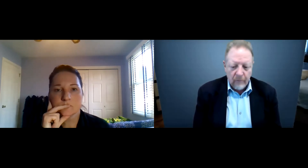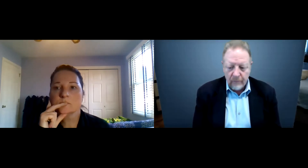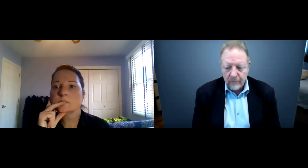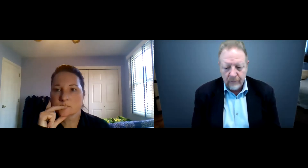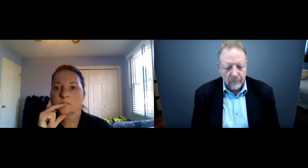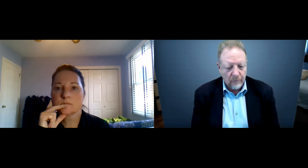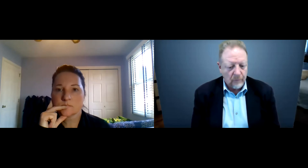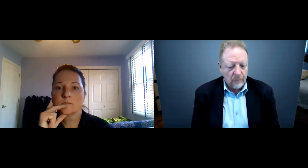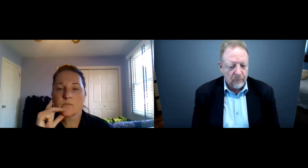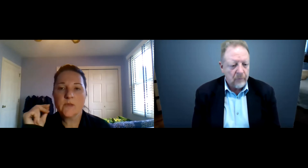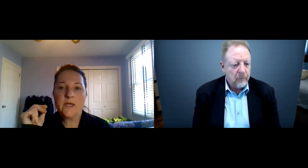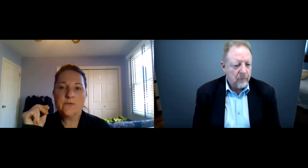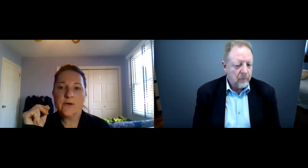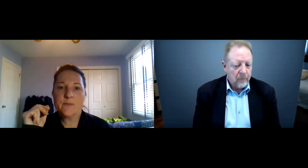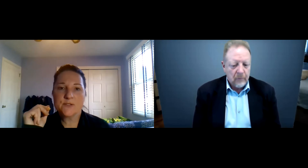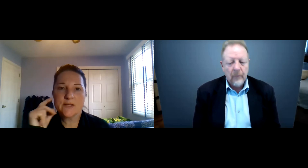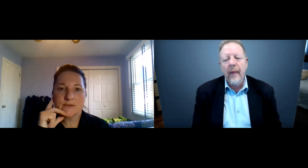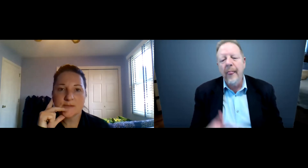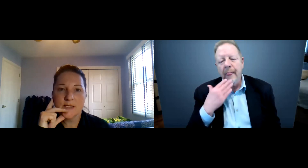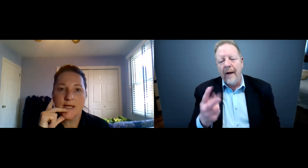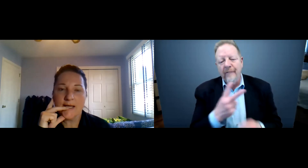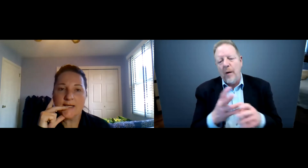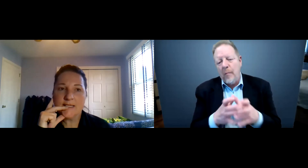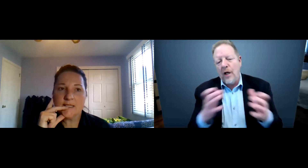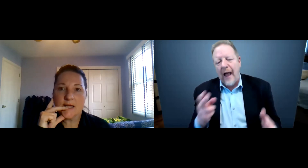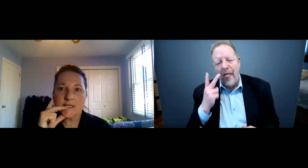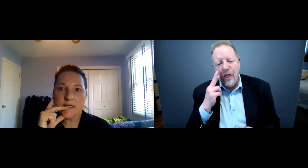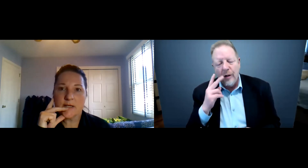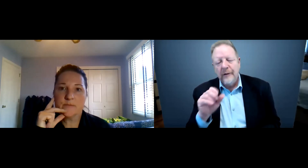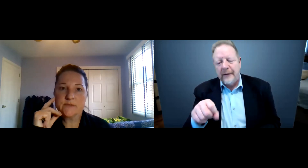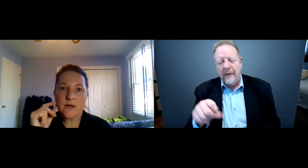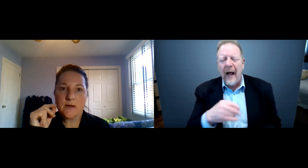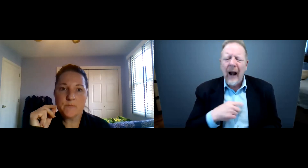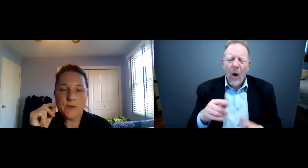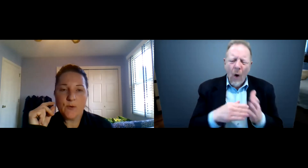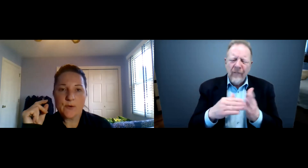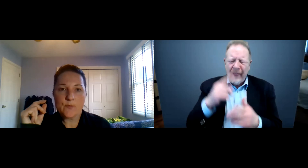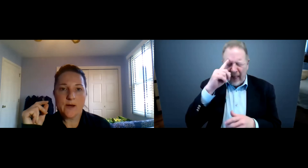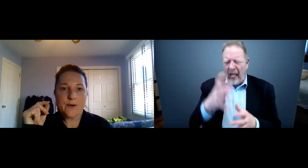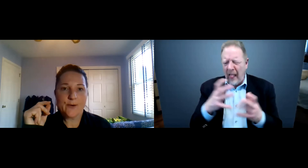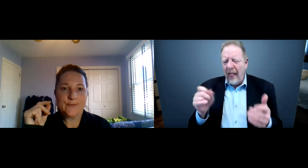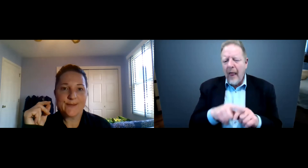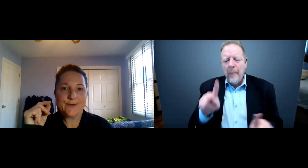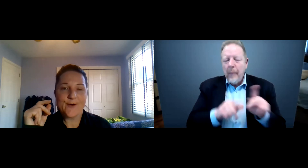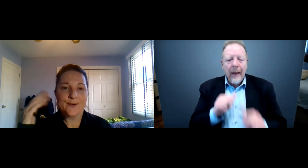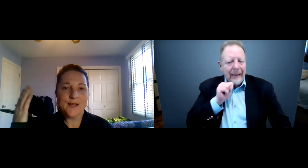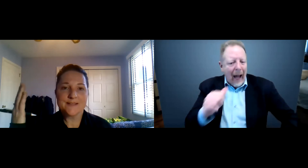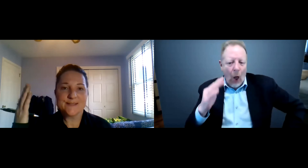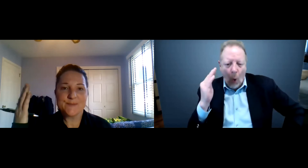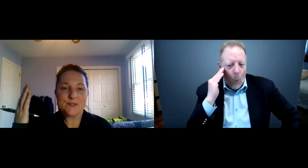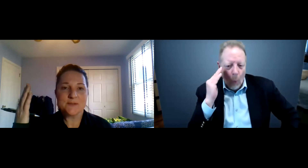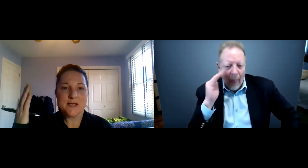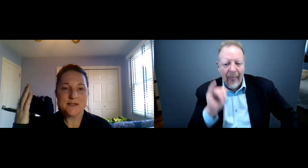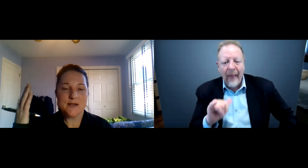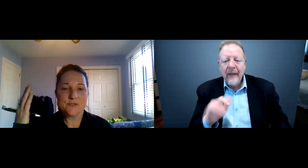someone. Thank you very much, Heather. And I think a lot of times people aren't aware that there are